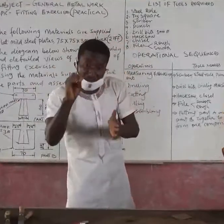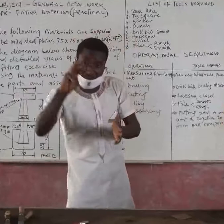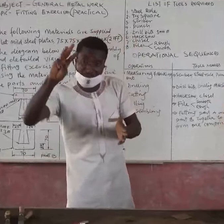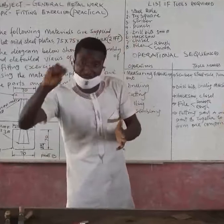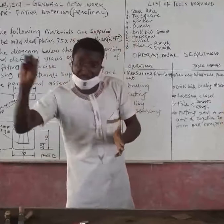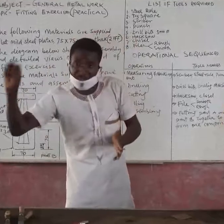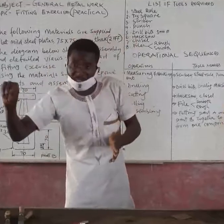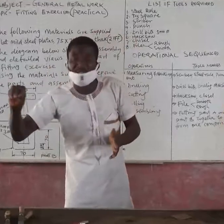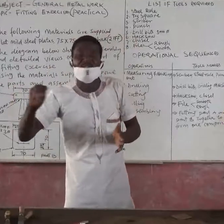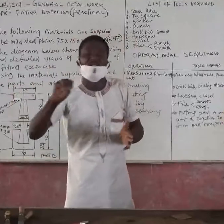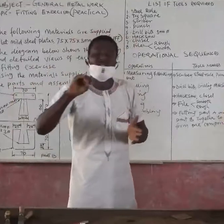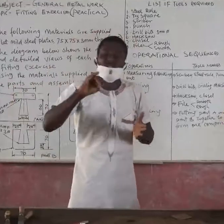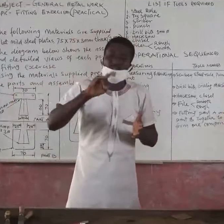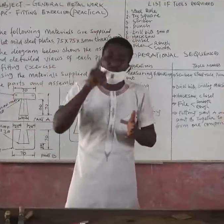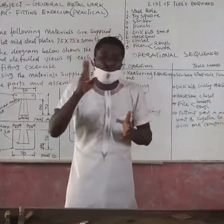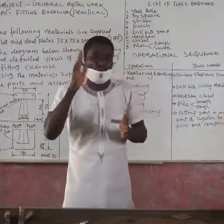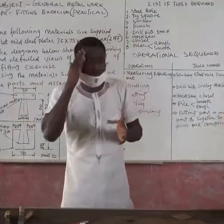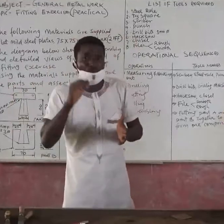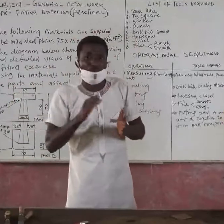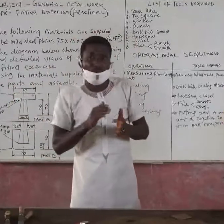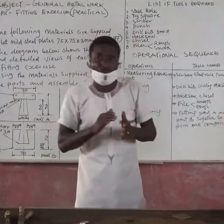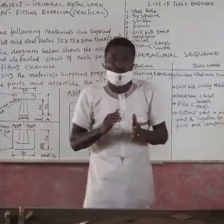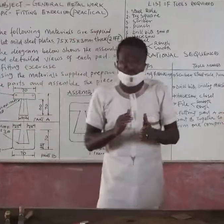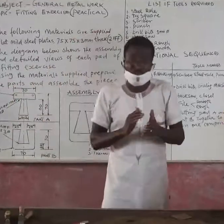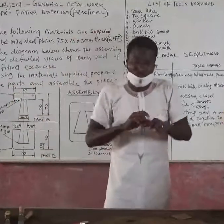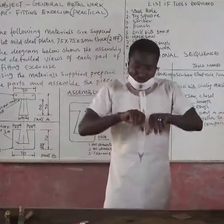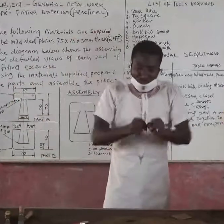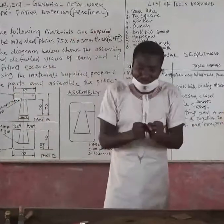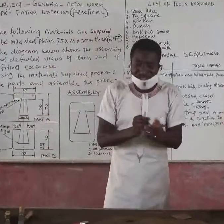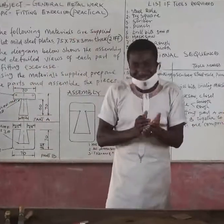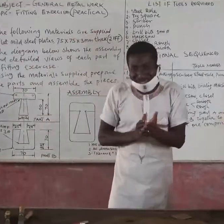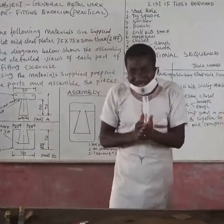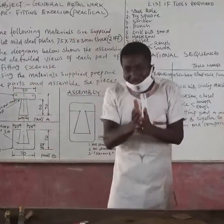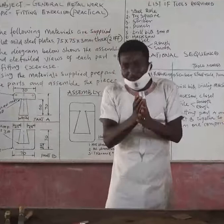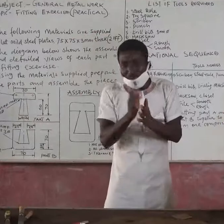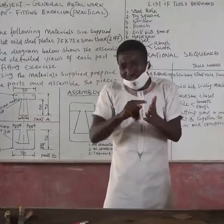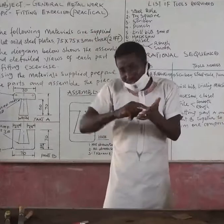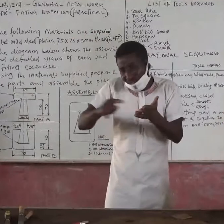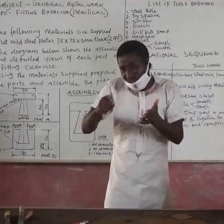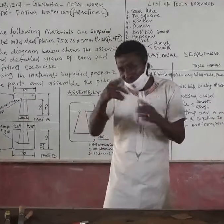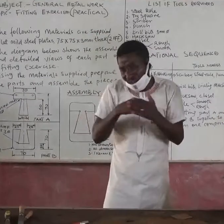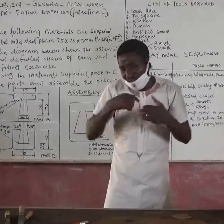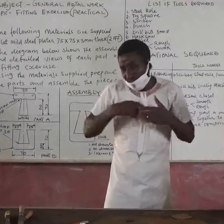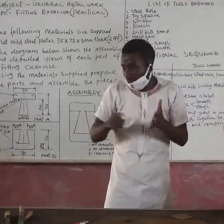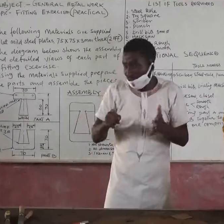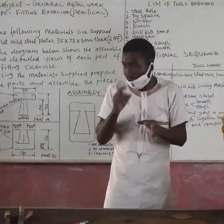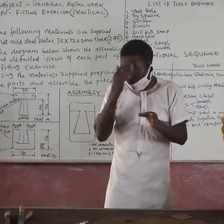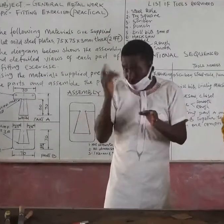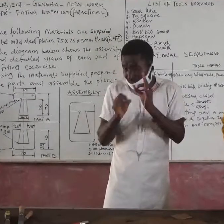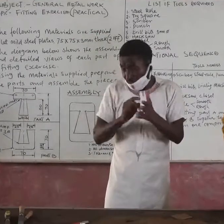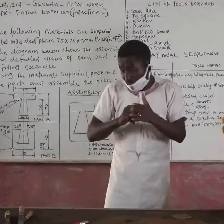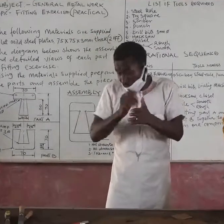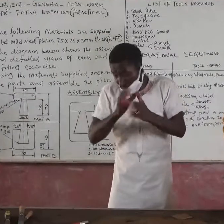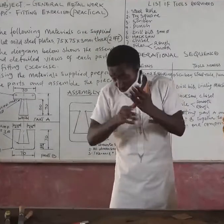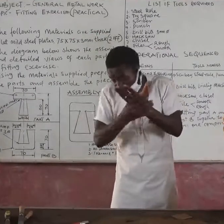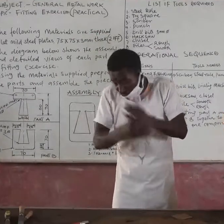advisable not to cut directly on the line you have marked, because if you cut directly on the line